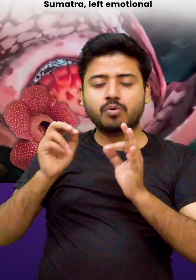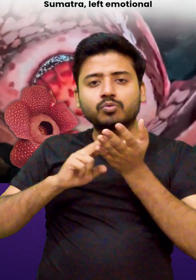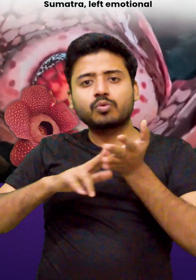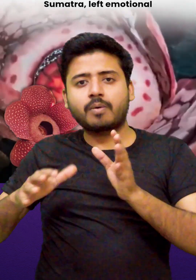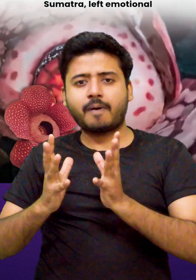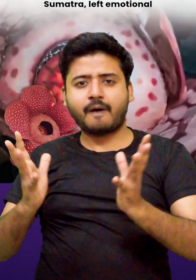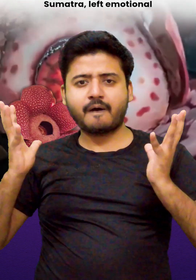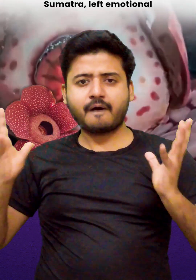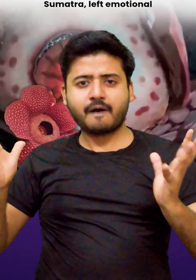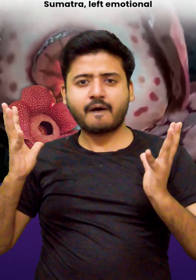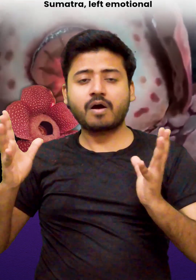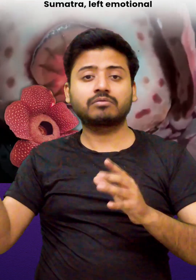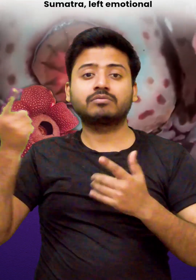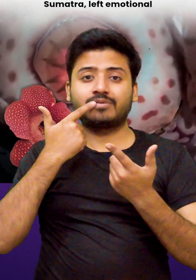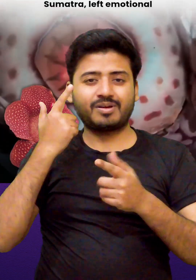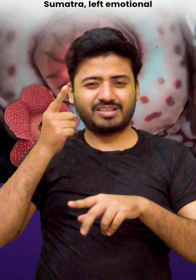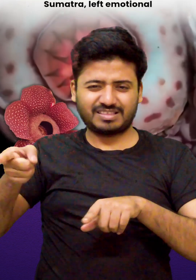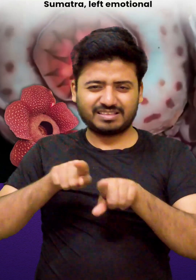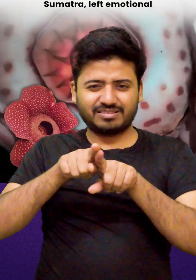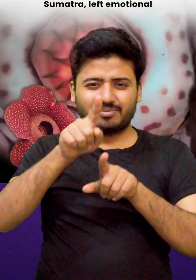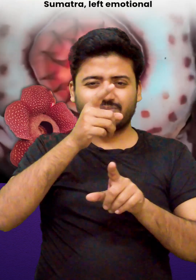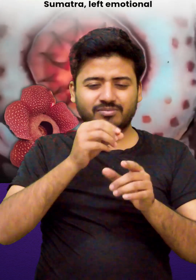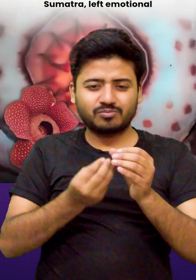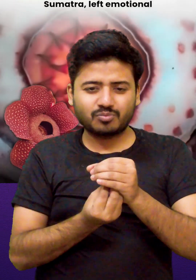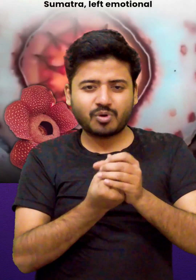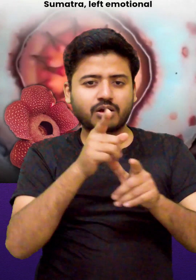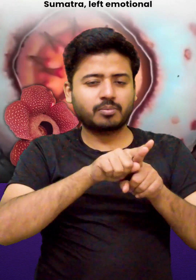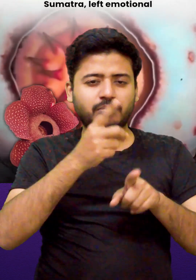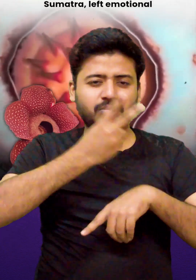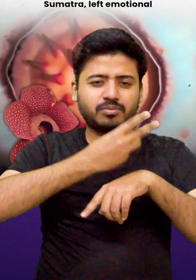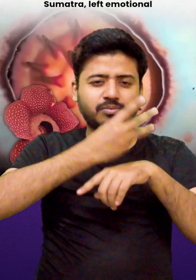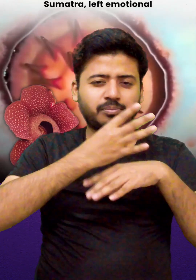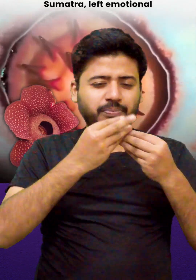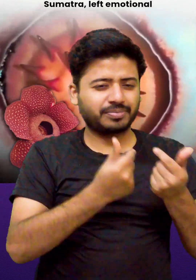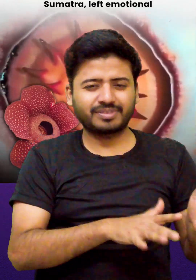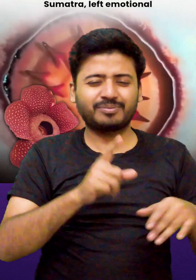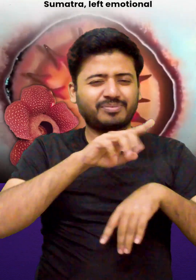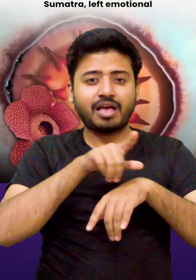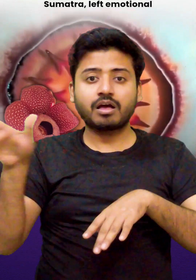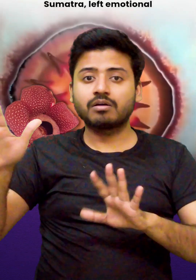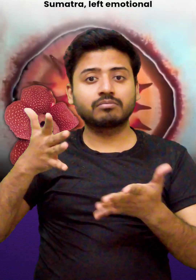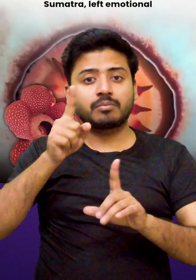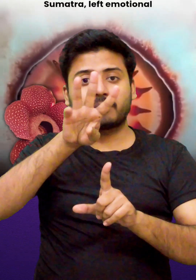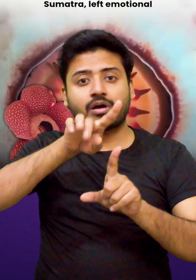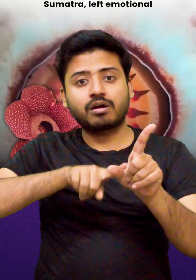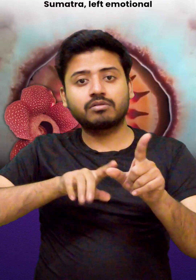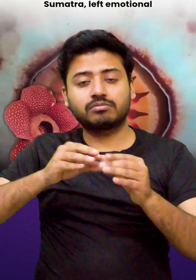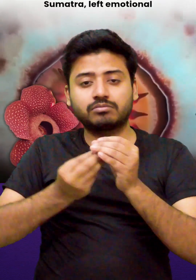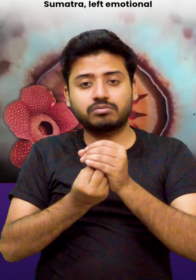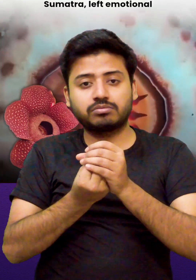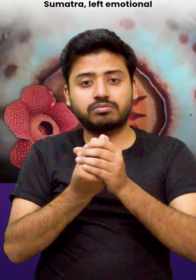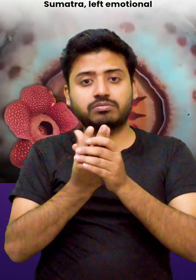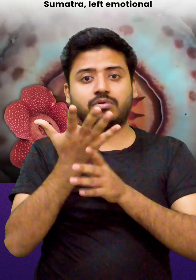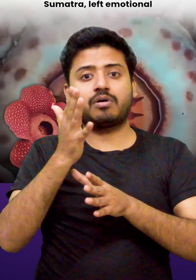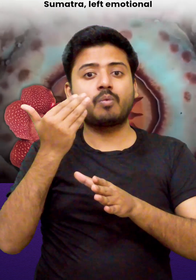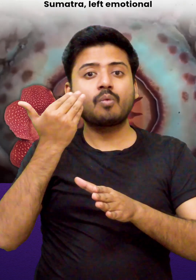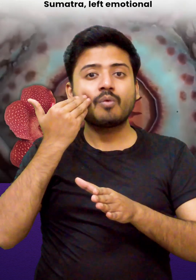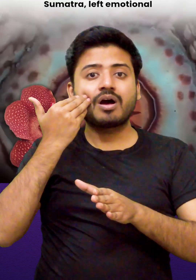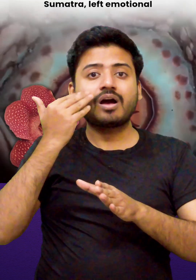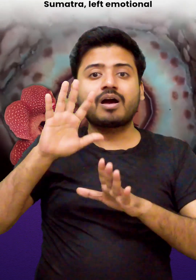the same genus as Rafflesia arnoldii, the species that holds the record for the world's largest individual flower.